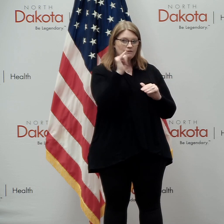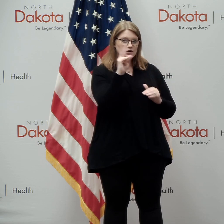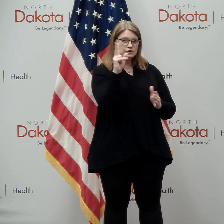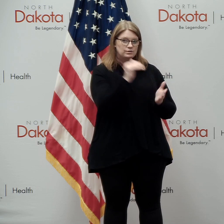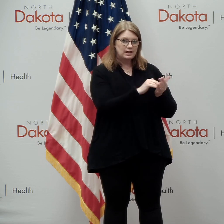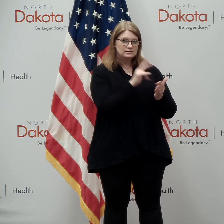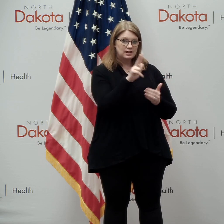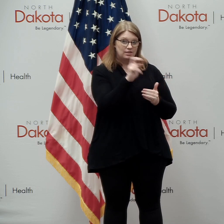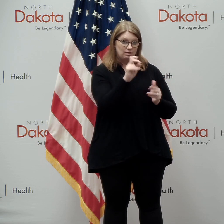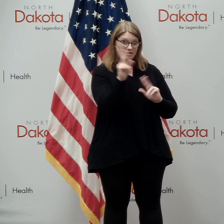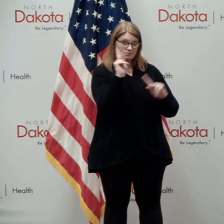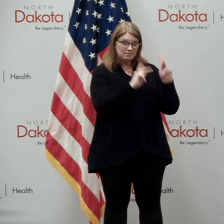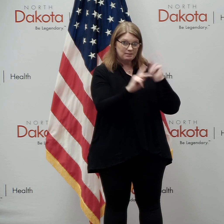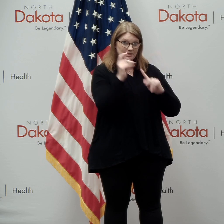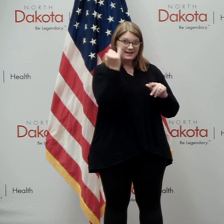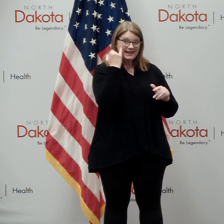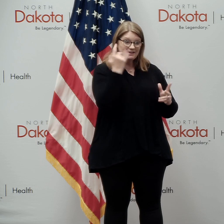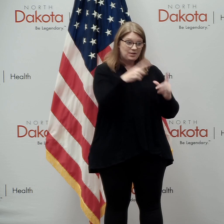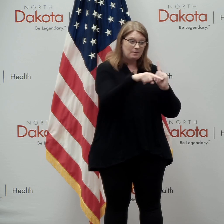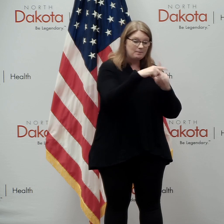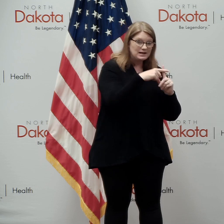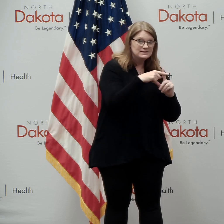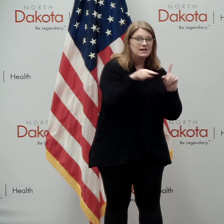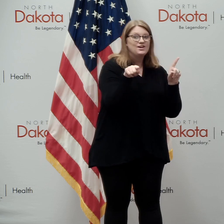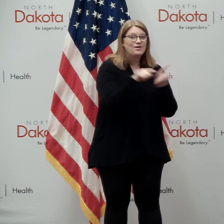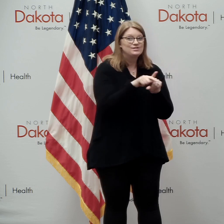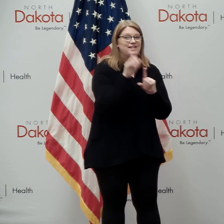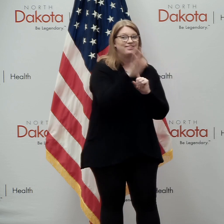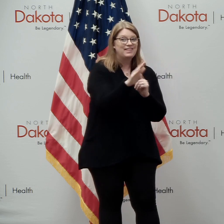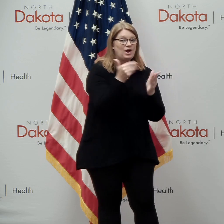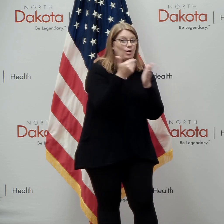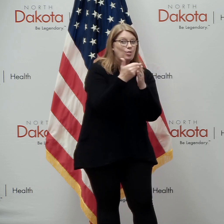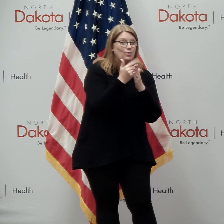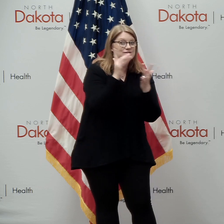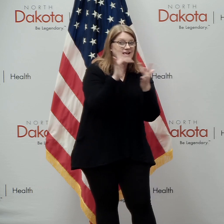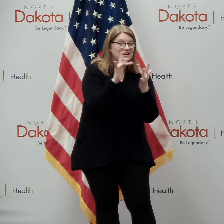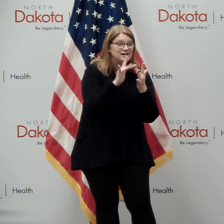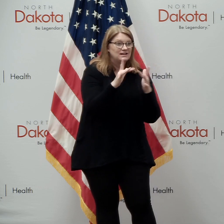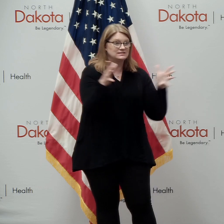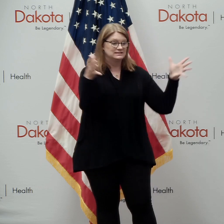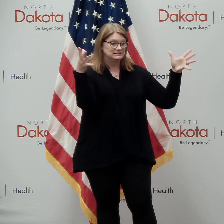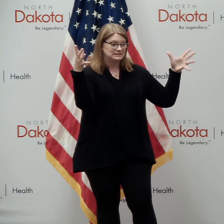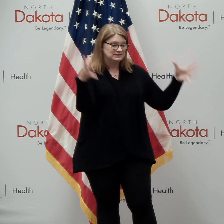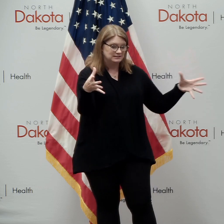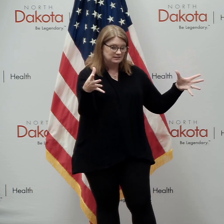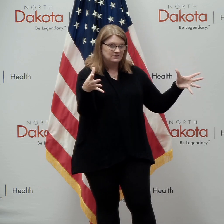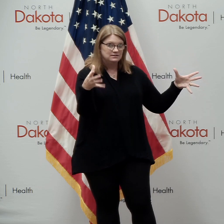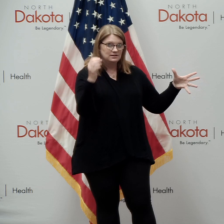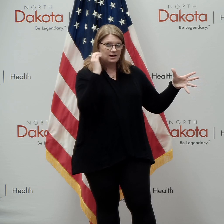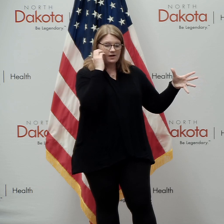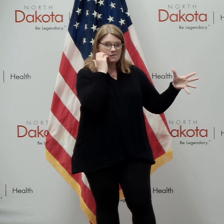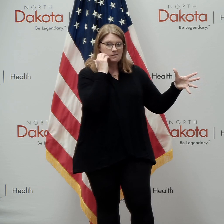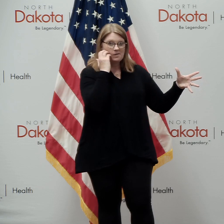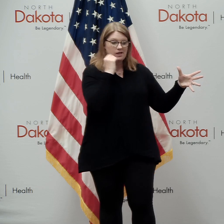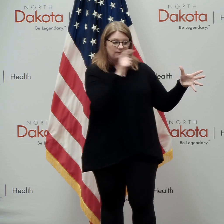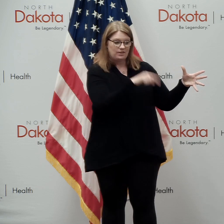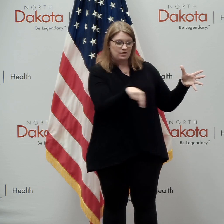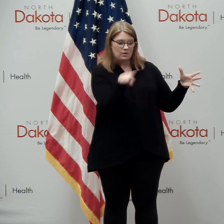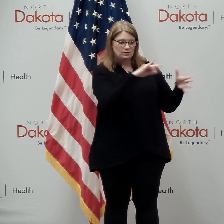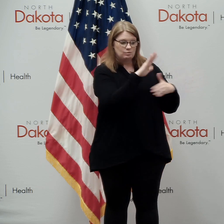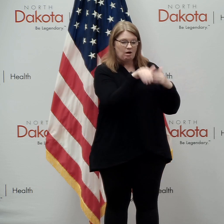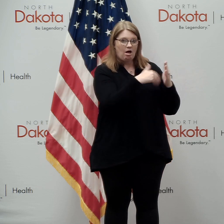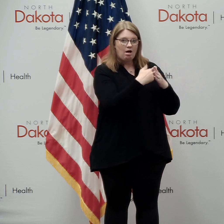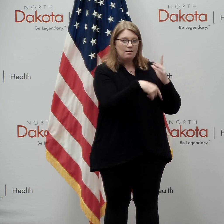that we have today that are positive and their close contacts, that if the people that were all positive